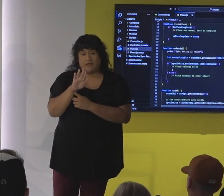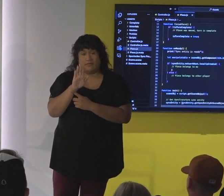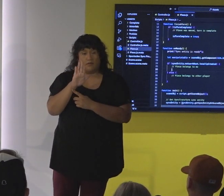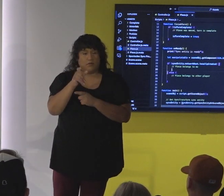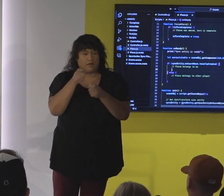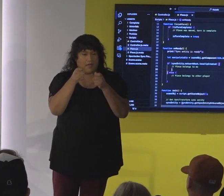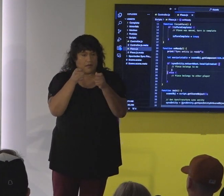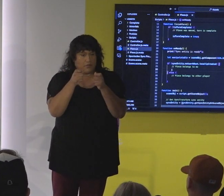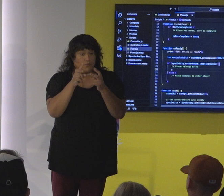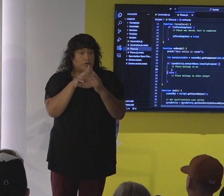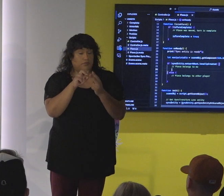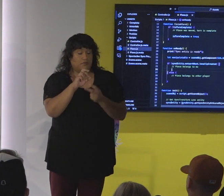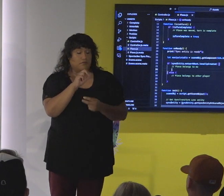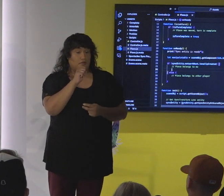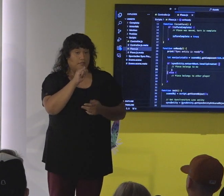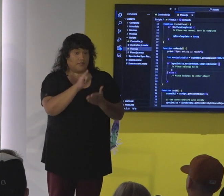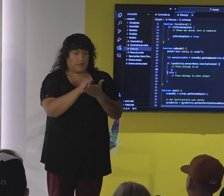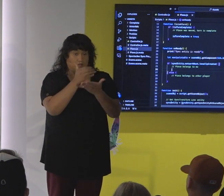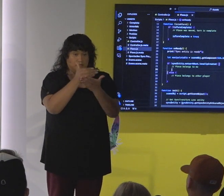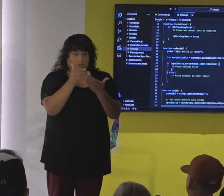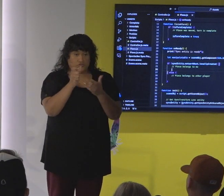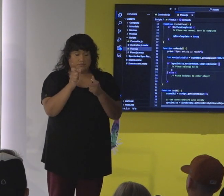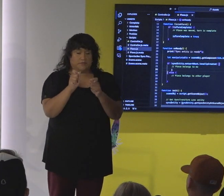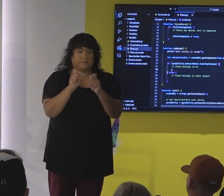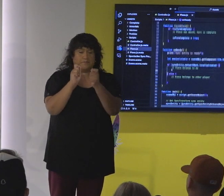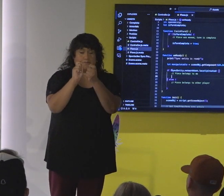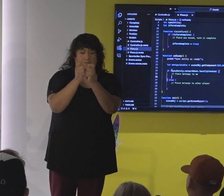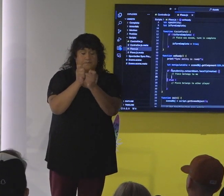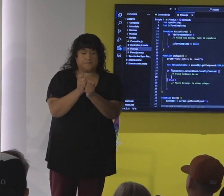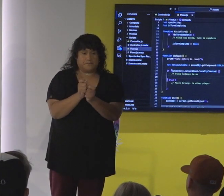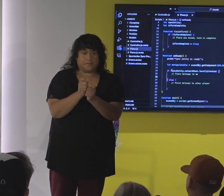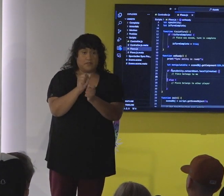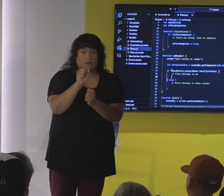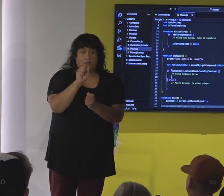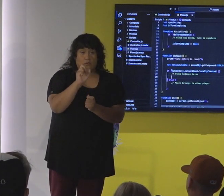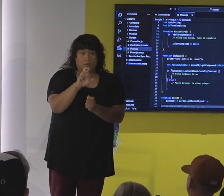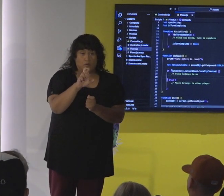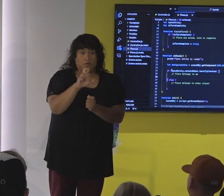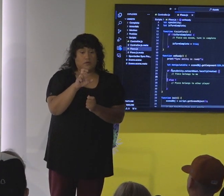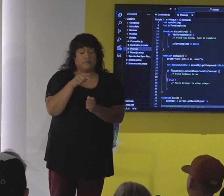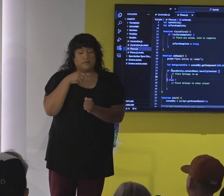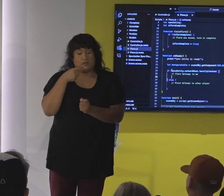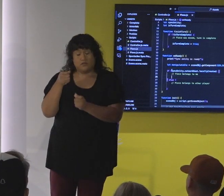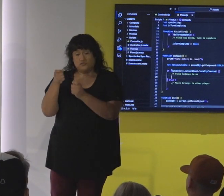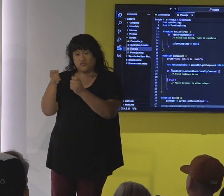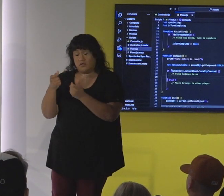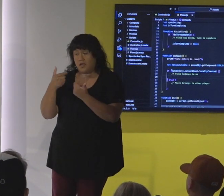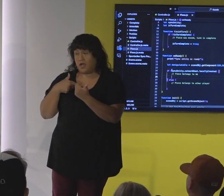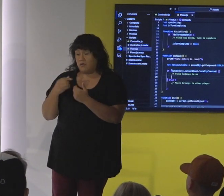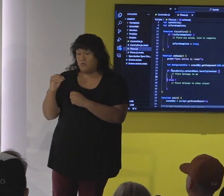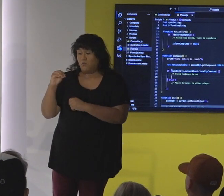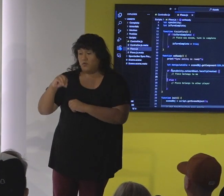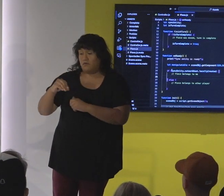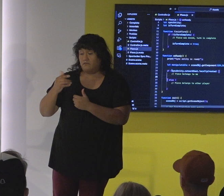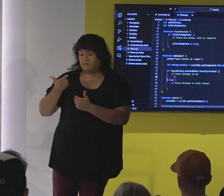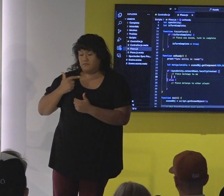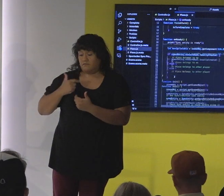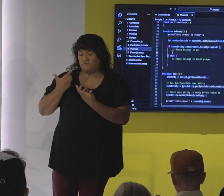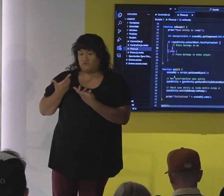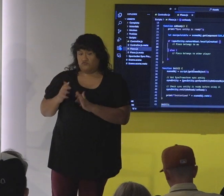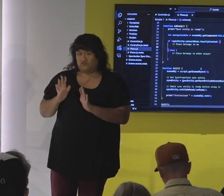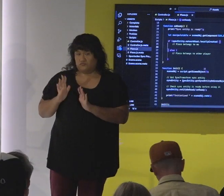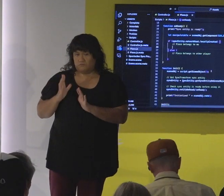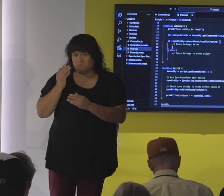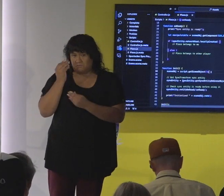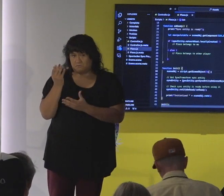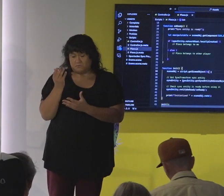handle whether or not the object should be manipulated, and it's also going to tell the controller, I've moved, my turn is done.